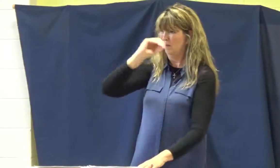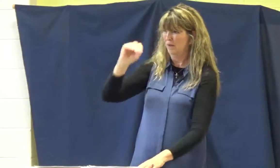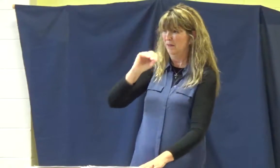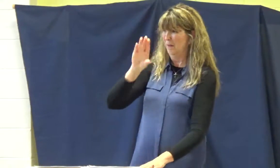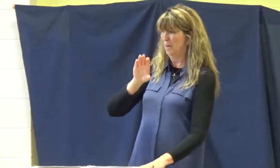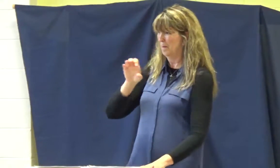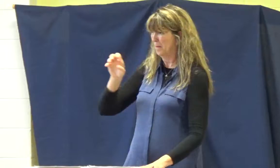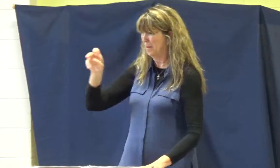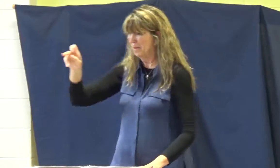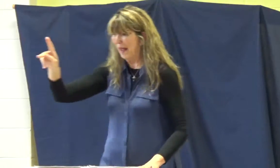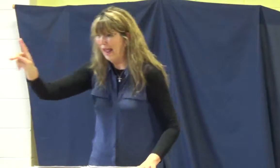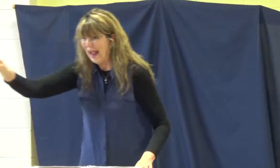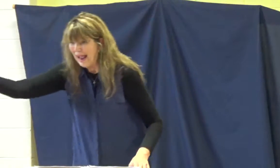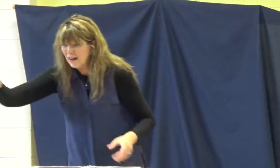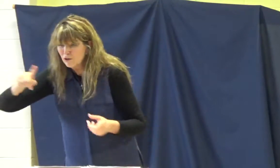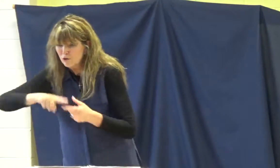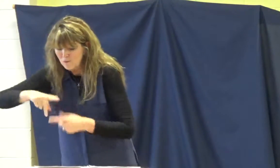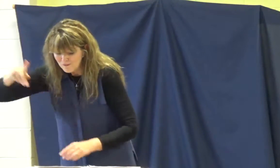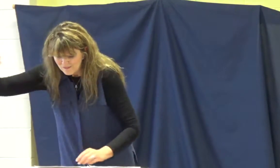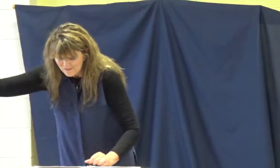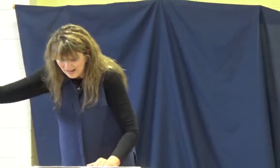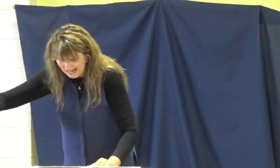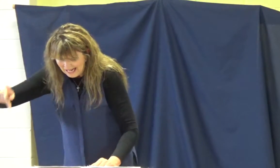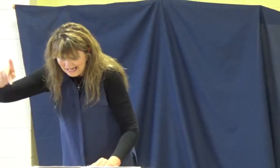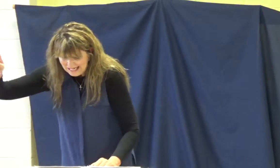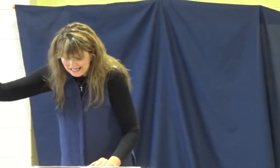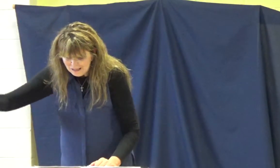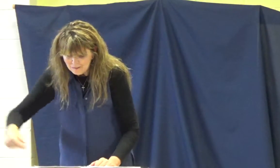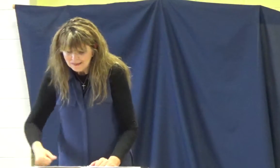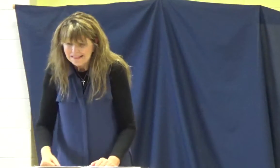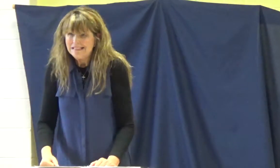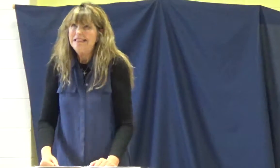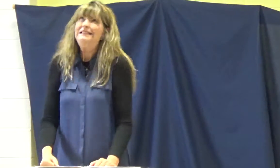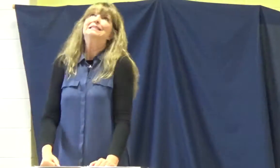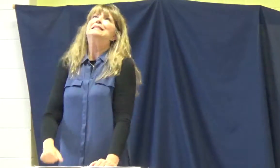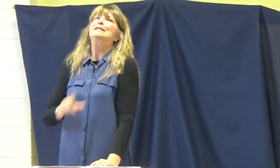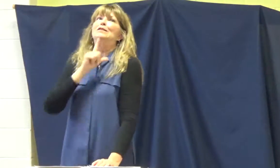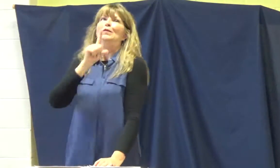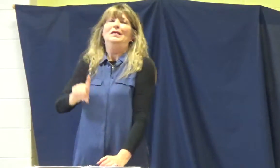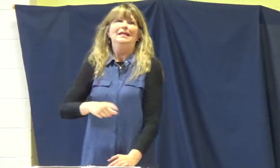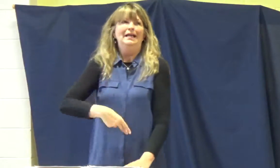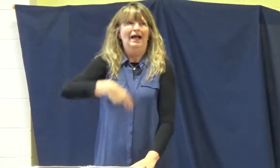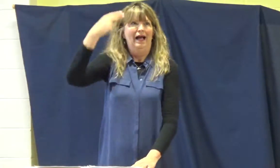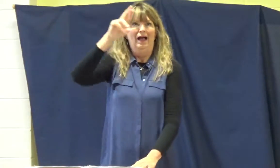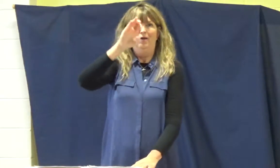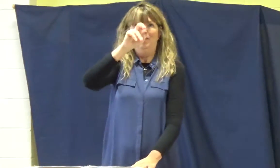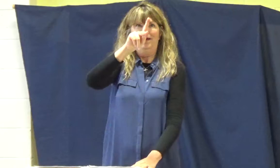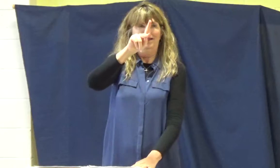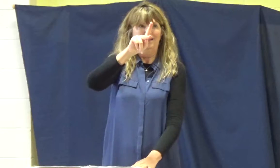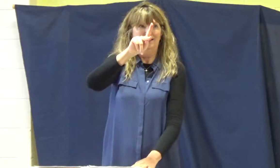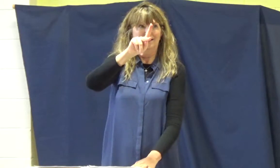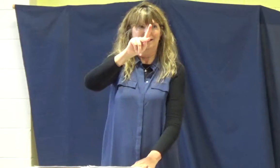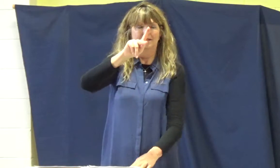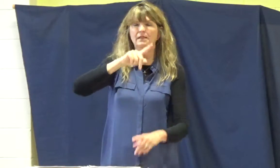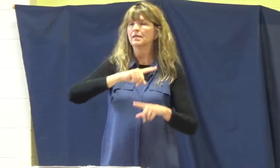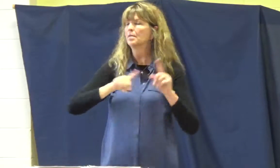Paul, it was risky. He was sending Onesimus back to Philemon. It was